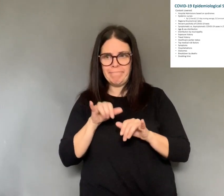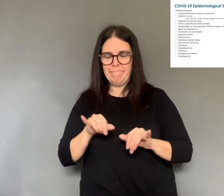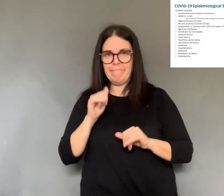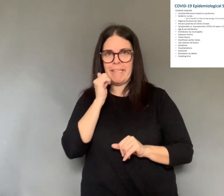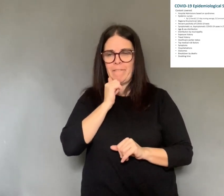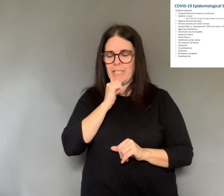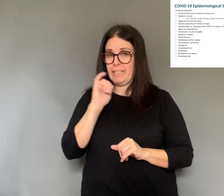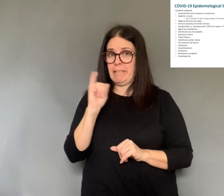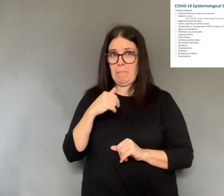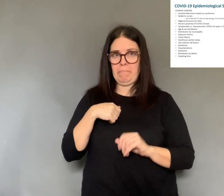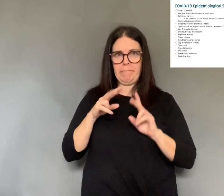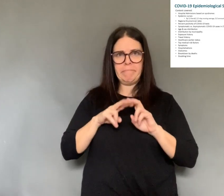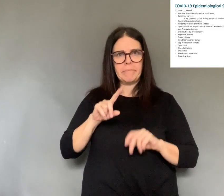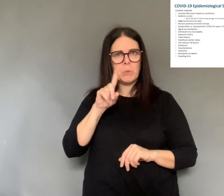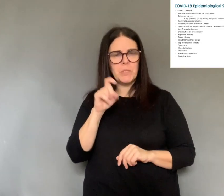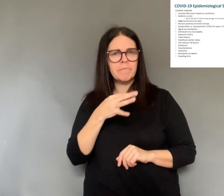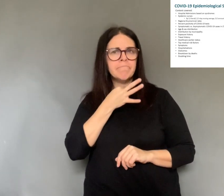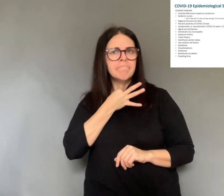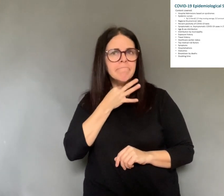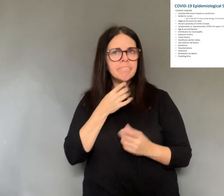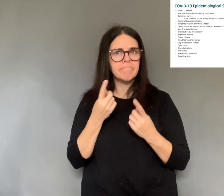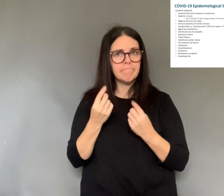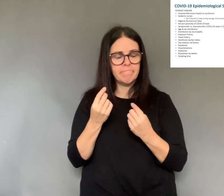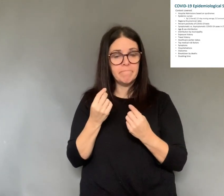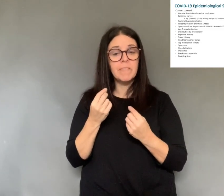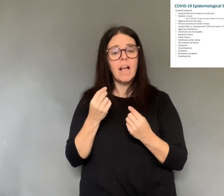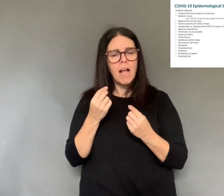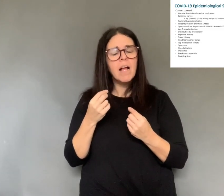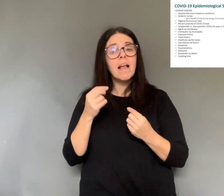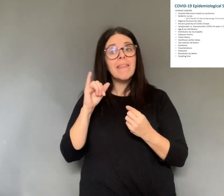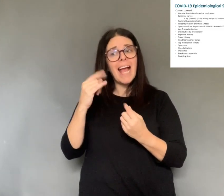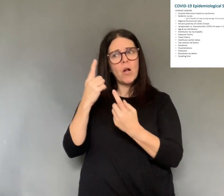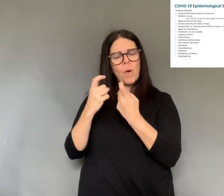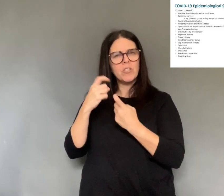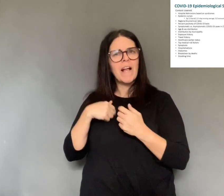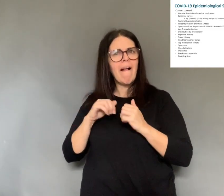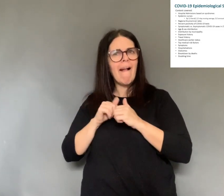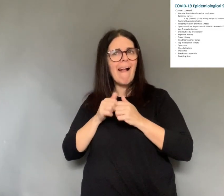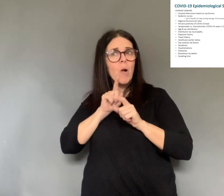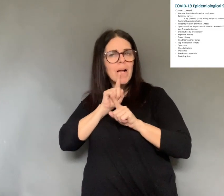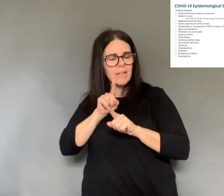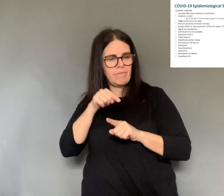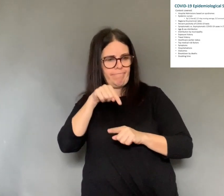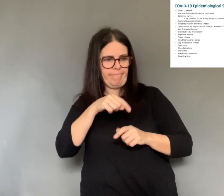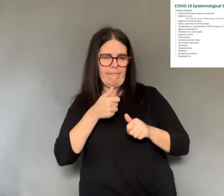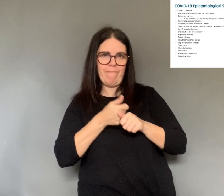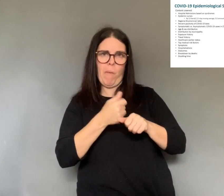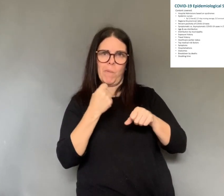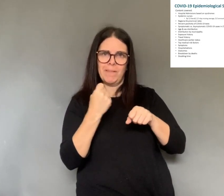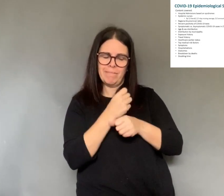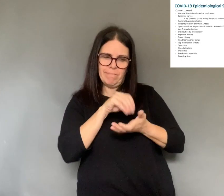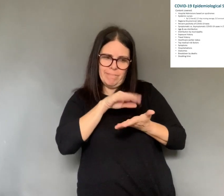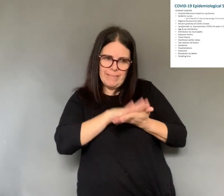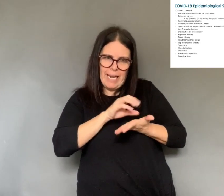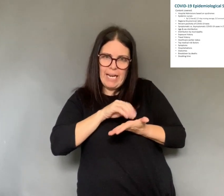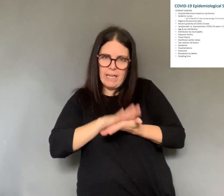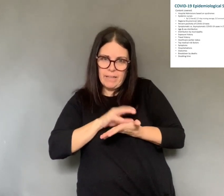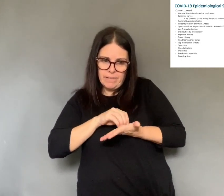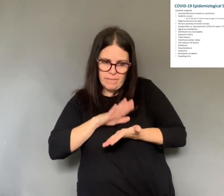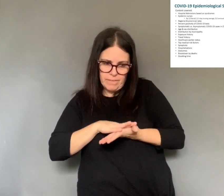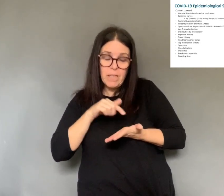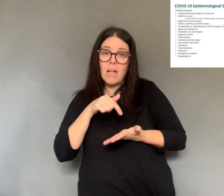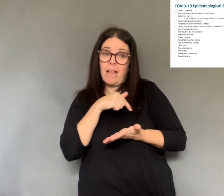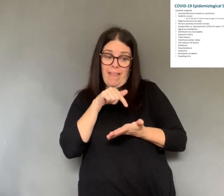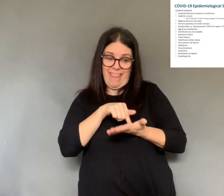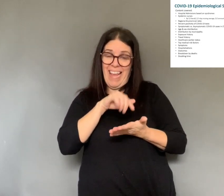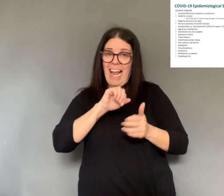questions that everyone, including myself, ask every day. And the conclusion we will draw will be based on the data and will apply